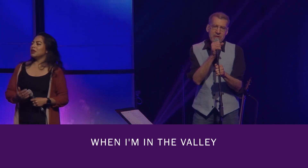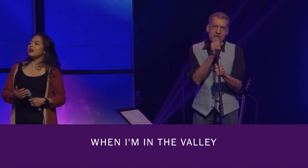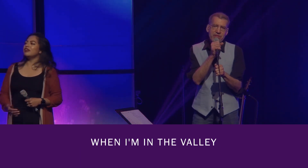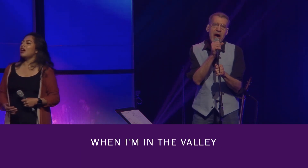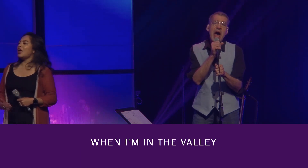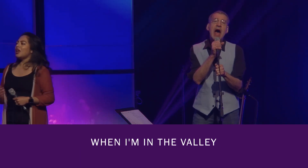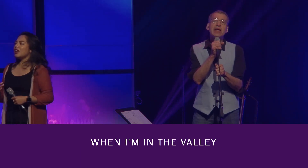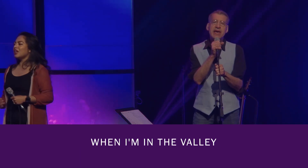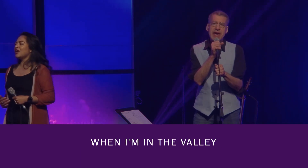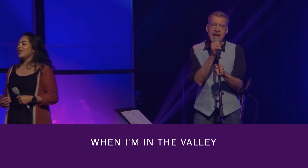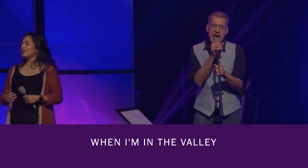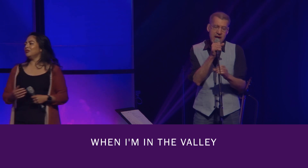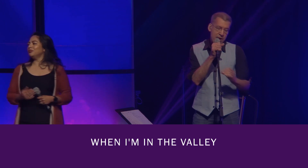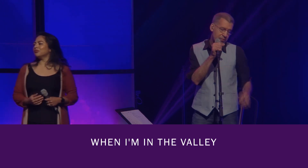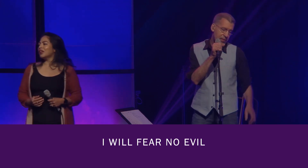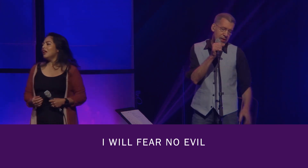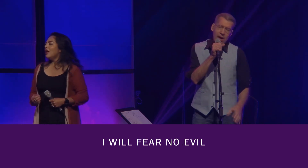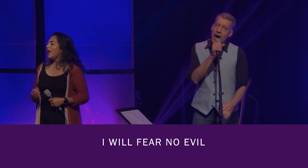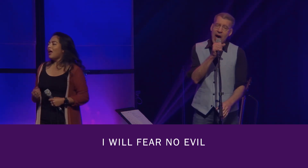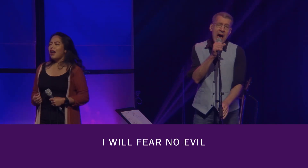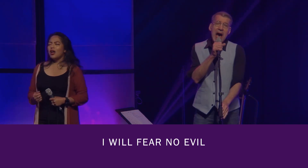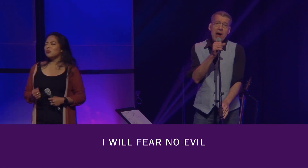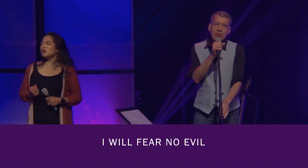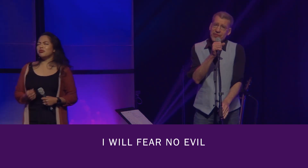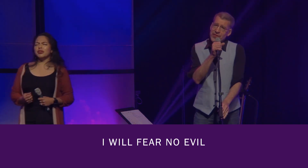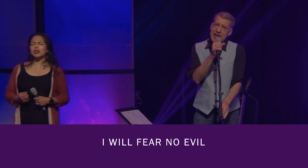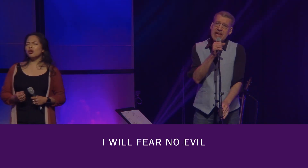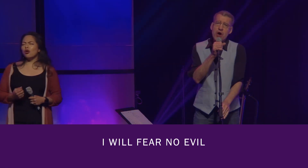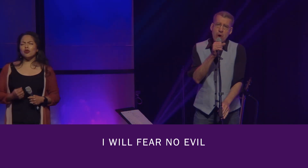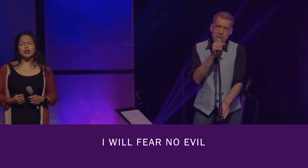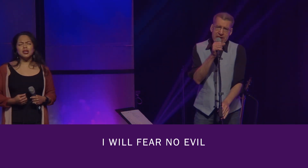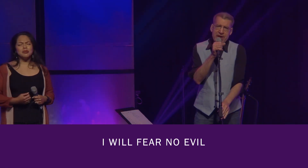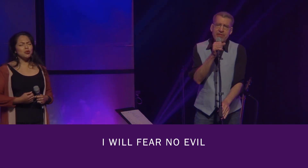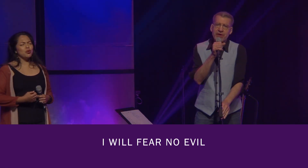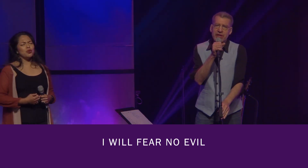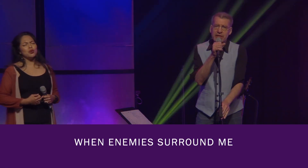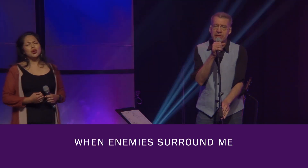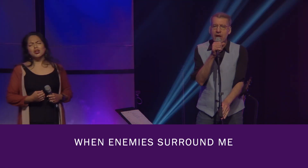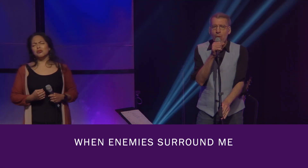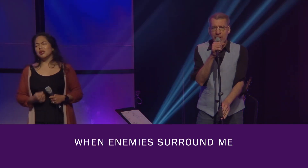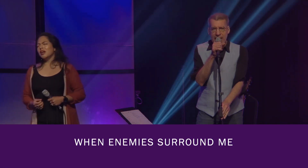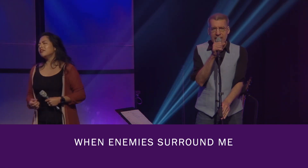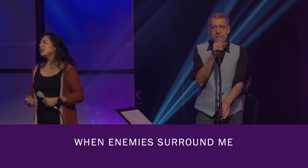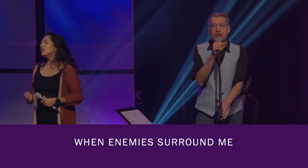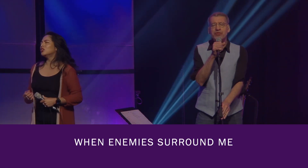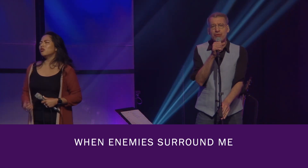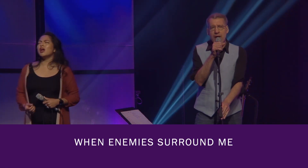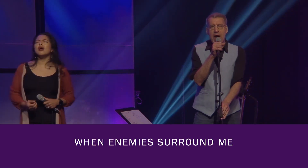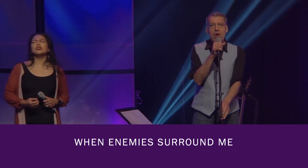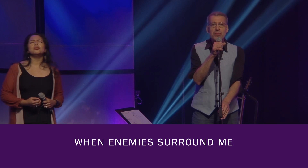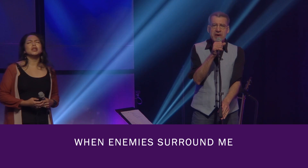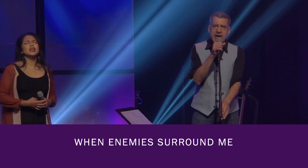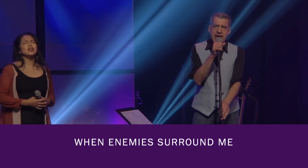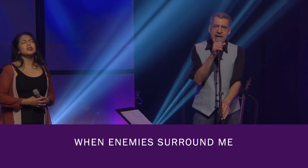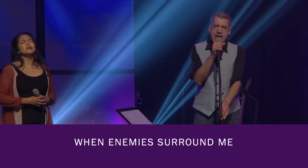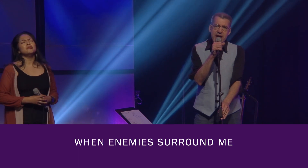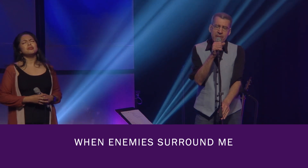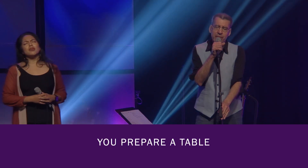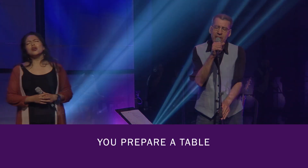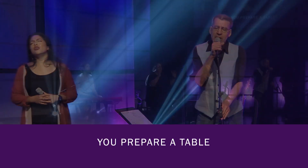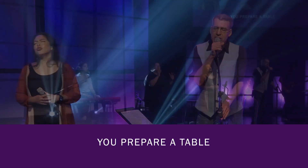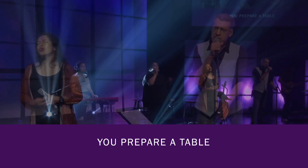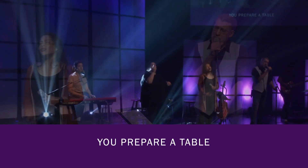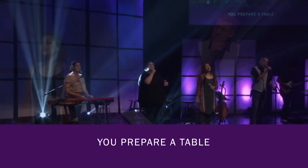When I'm in the valley, I will fear no evil. When enemies surround